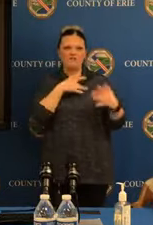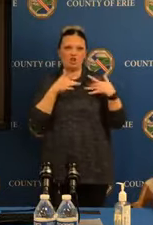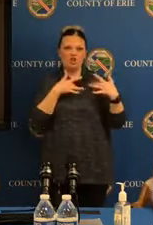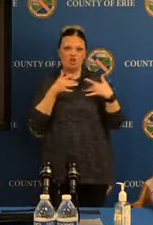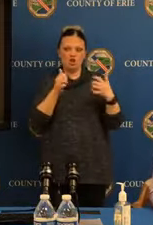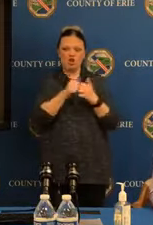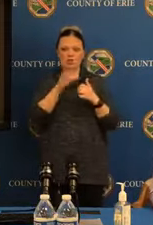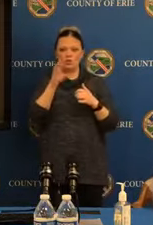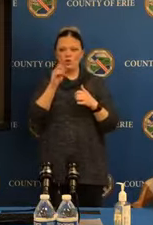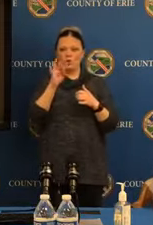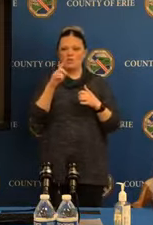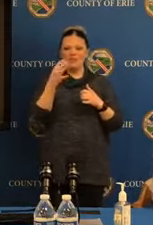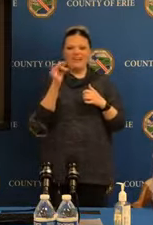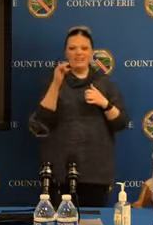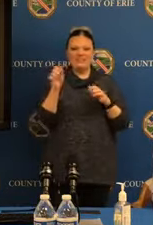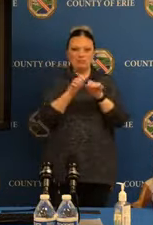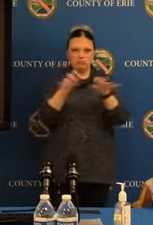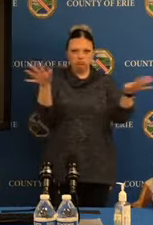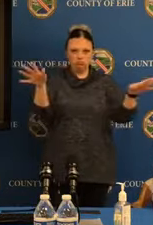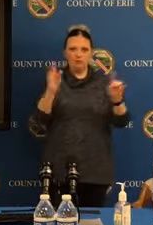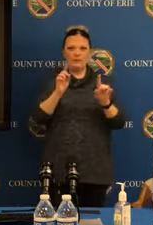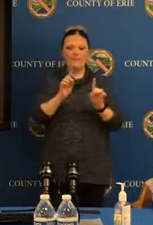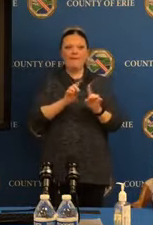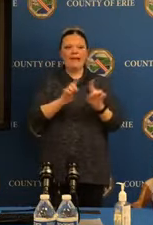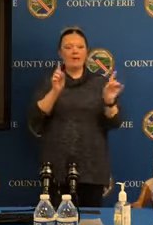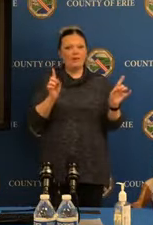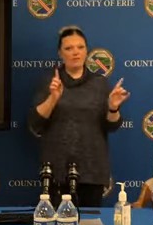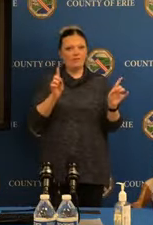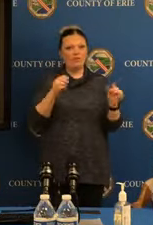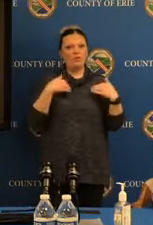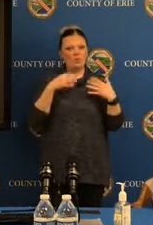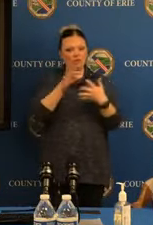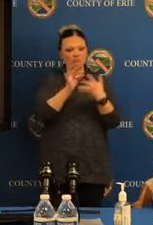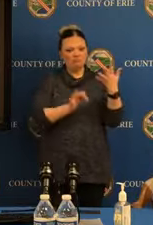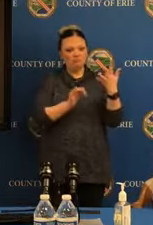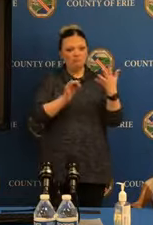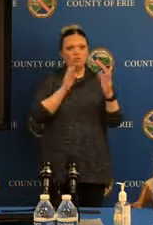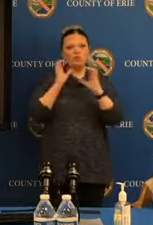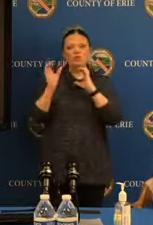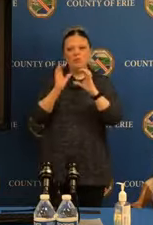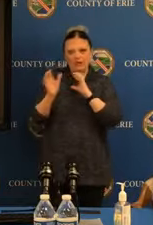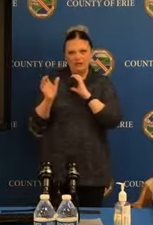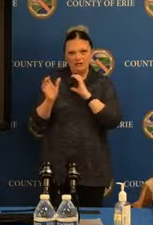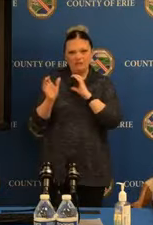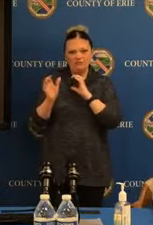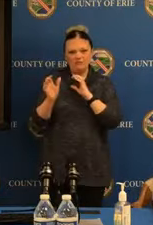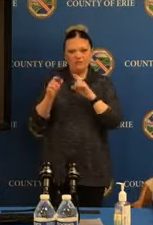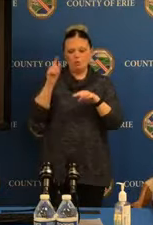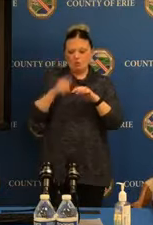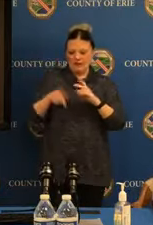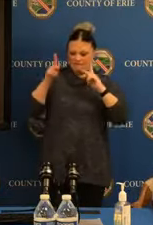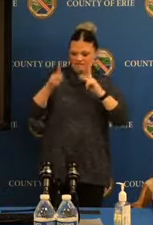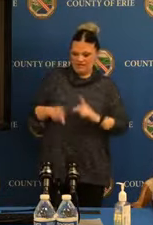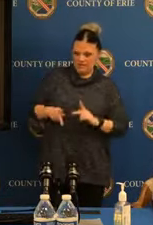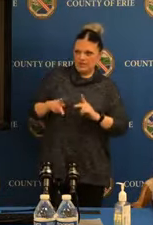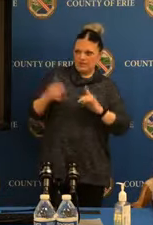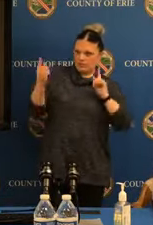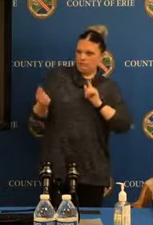with COVID-19 transmission. However, there are other ways we can communicate, and just because we can't go and physically see